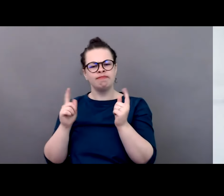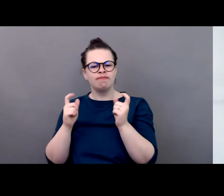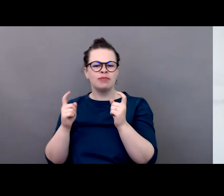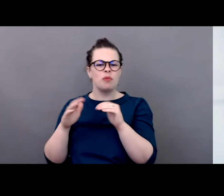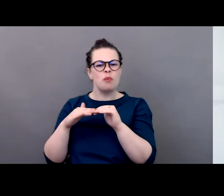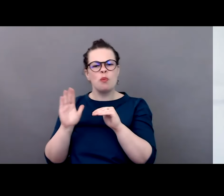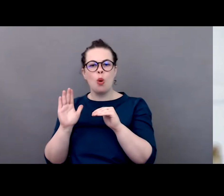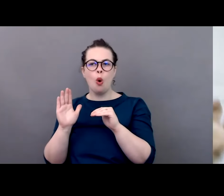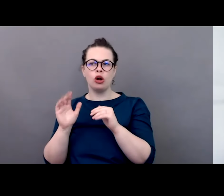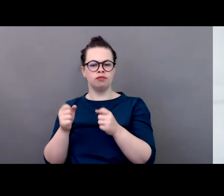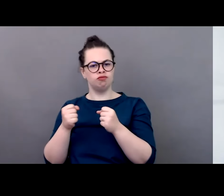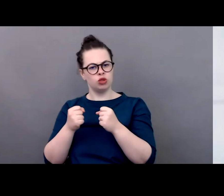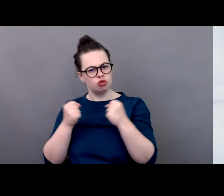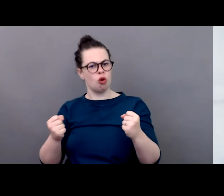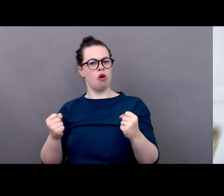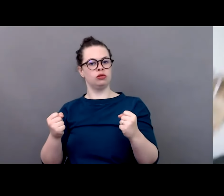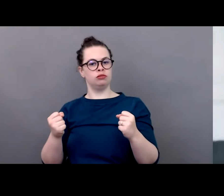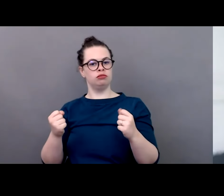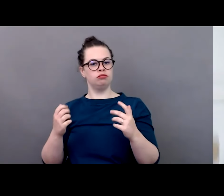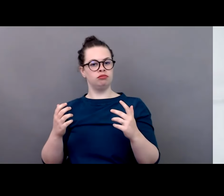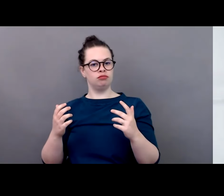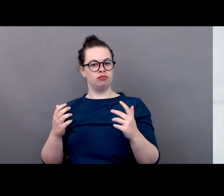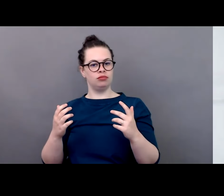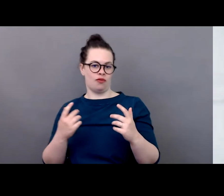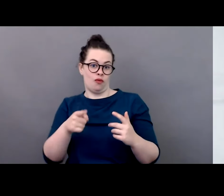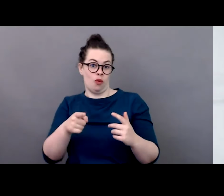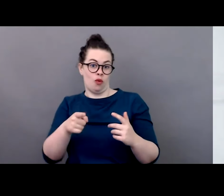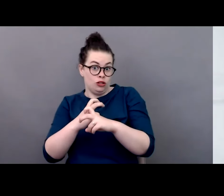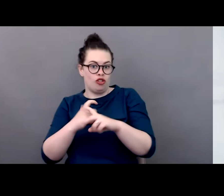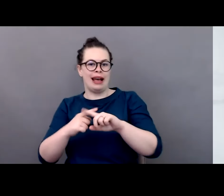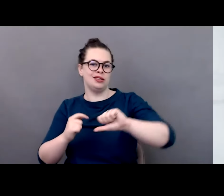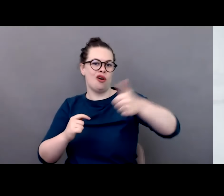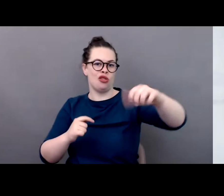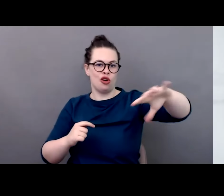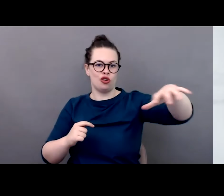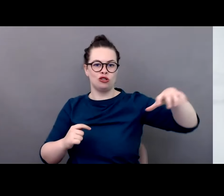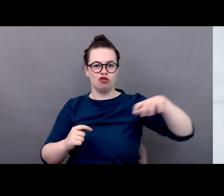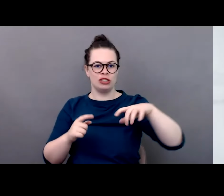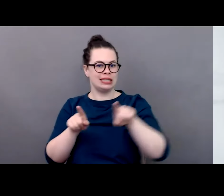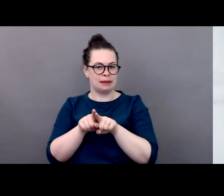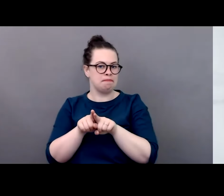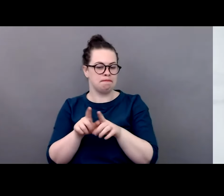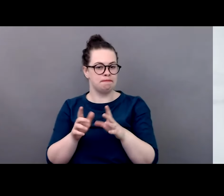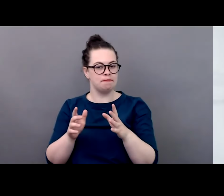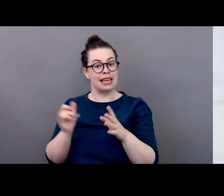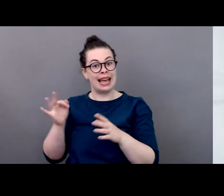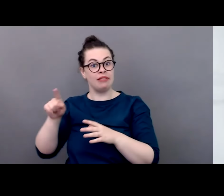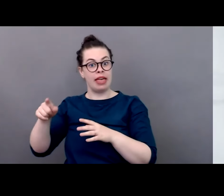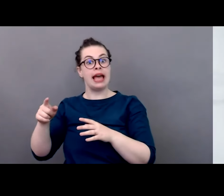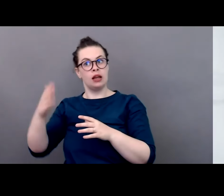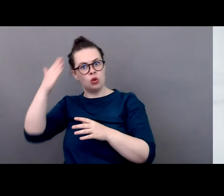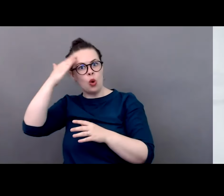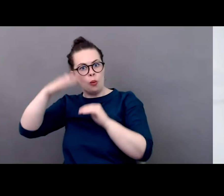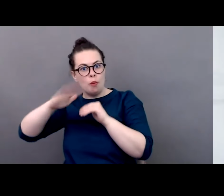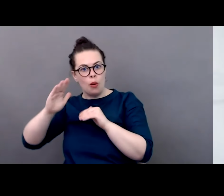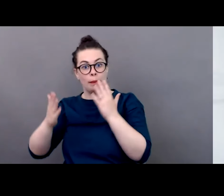persuasive for anybody involved and for any state which has to implement the judgment or comply with that